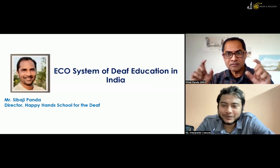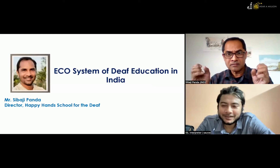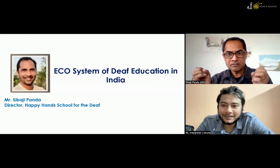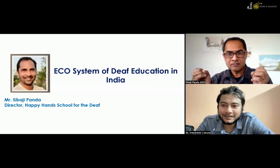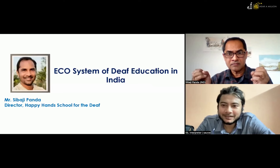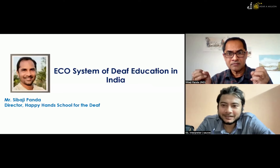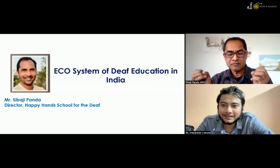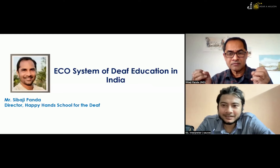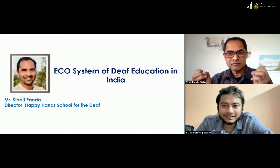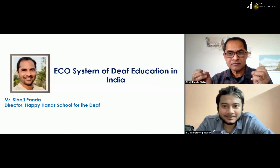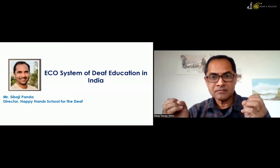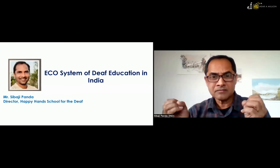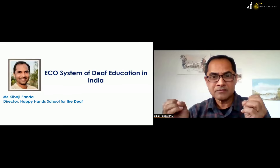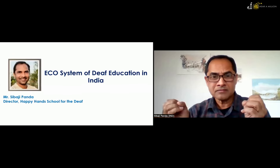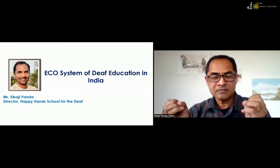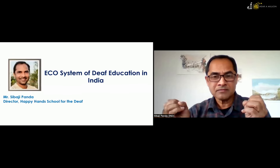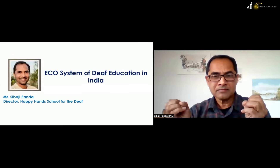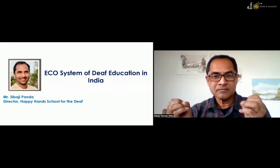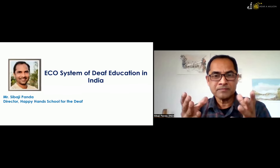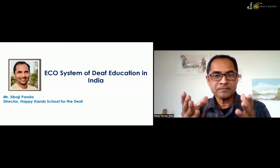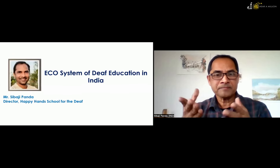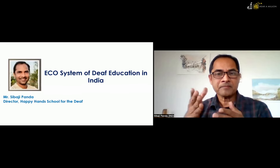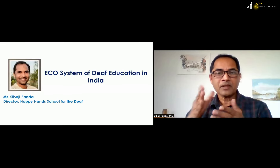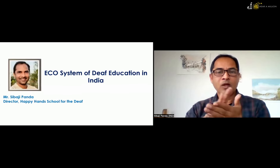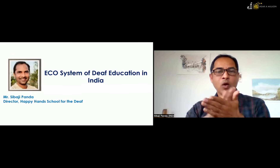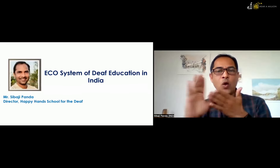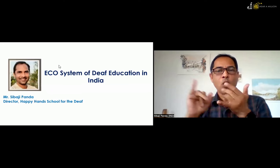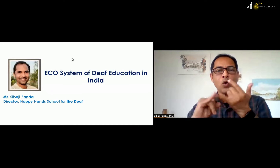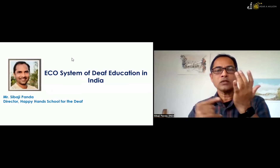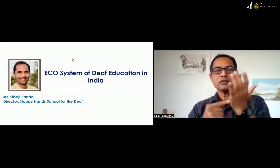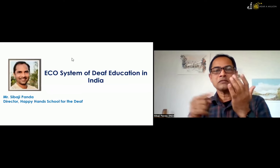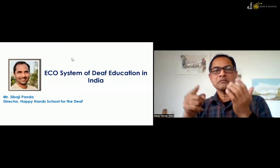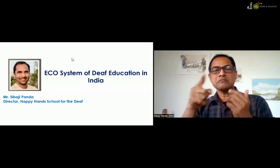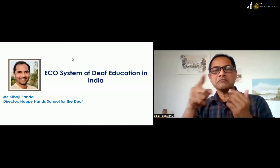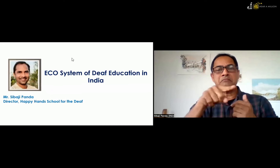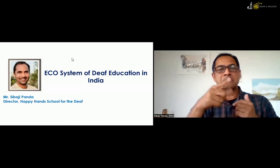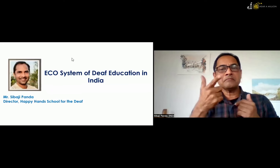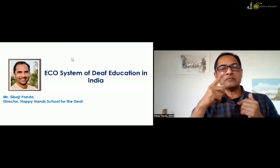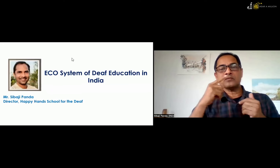Are you ready? Can I take my session forward?